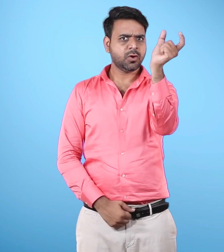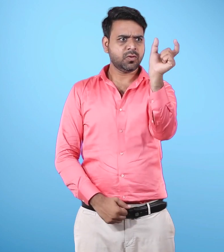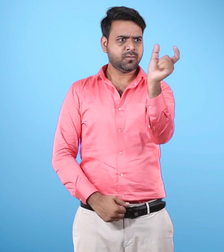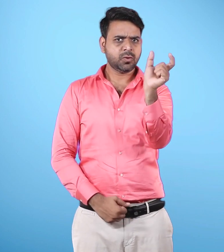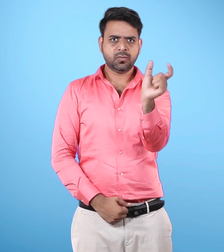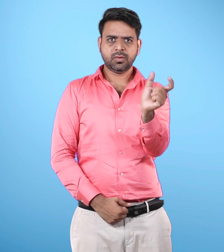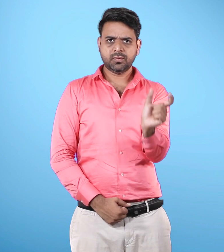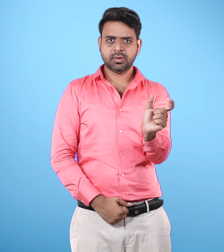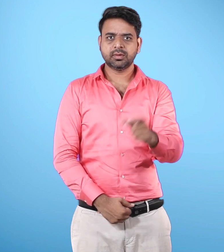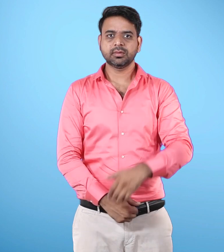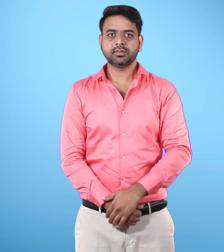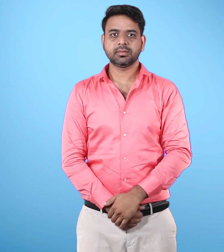Keywords: